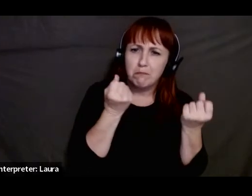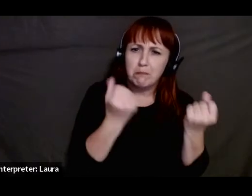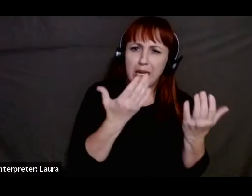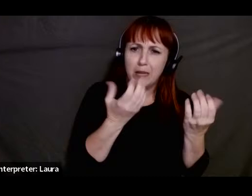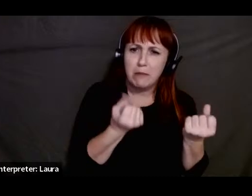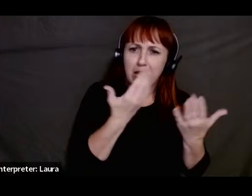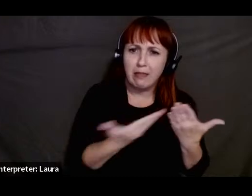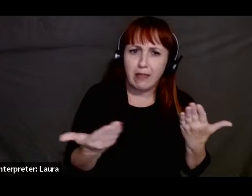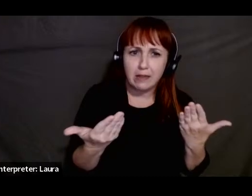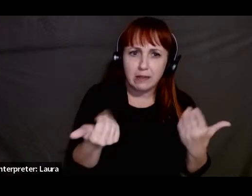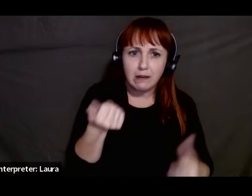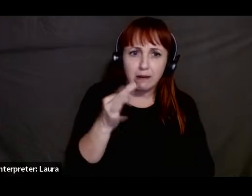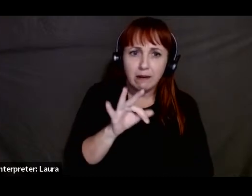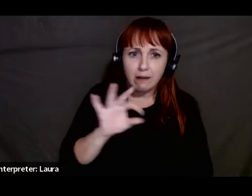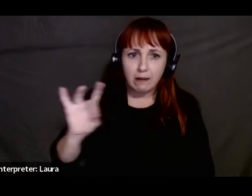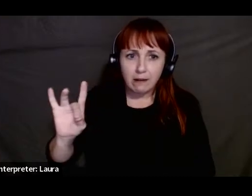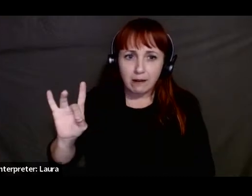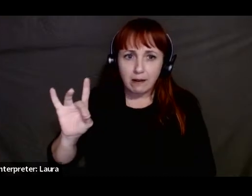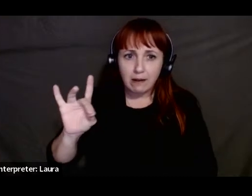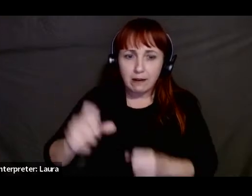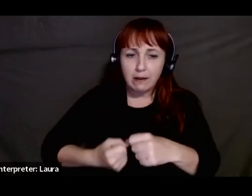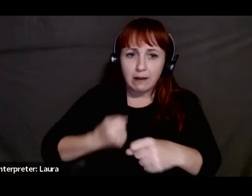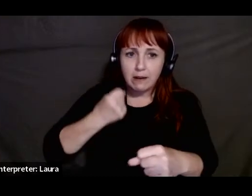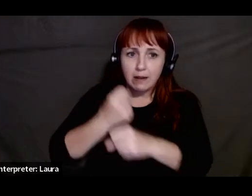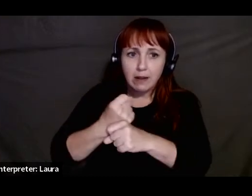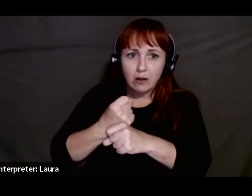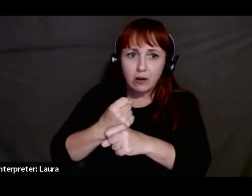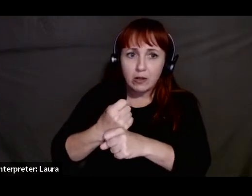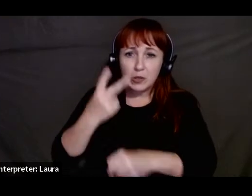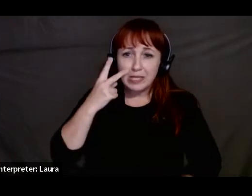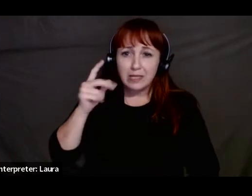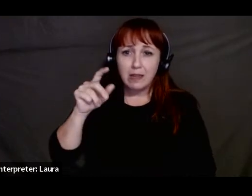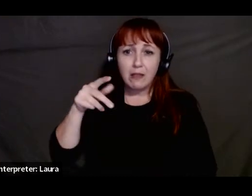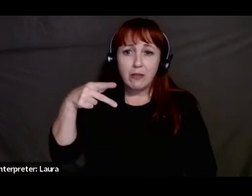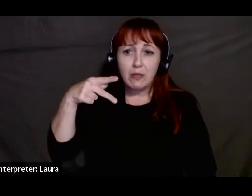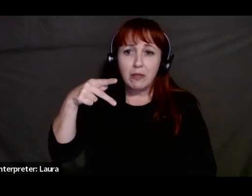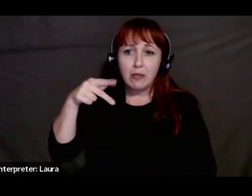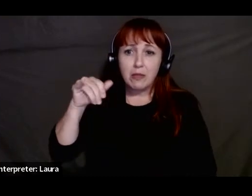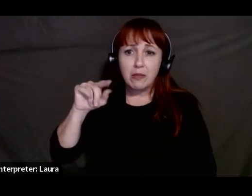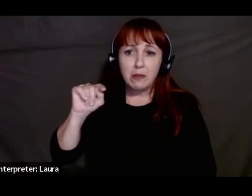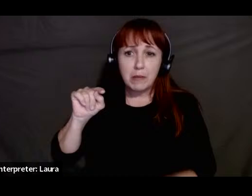1998, the 12 pits up there.